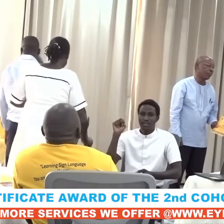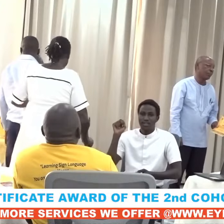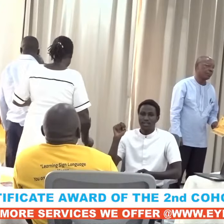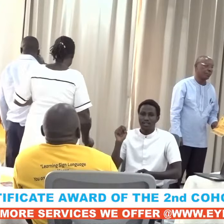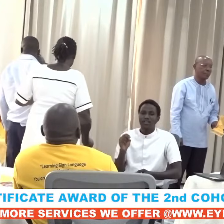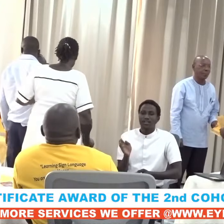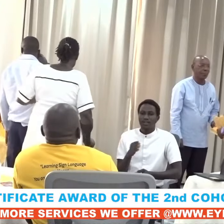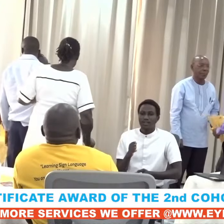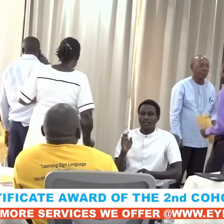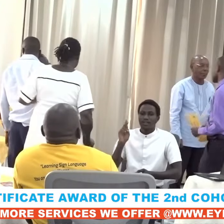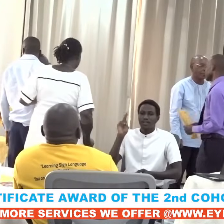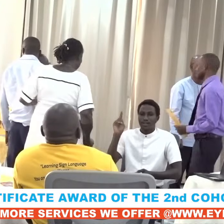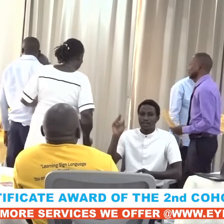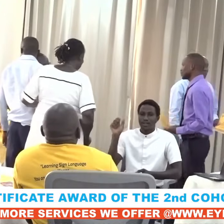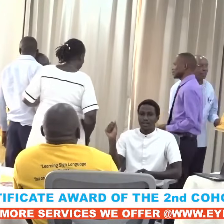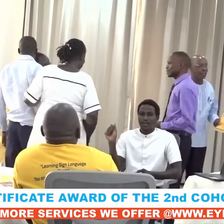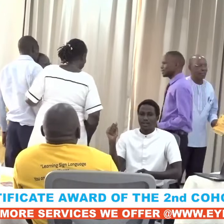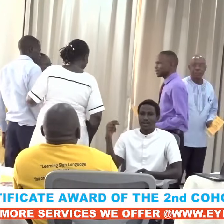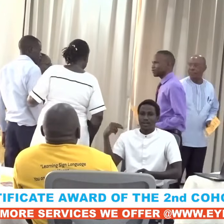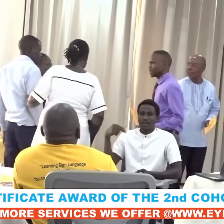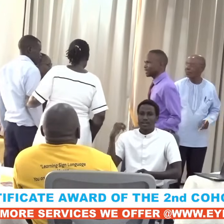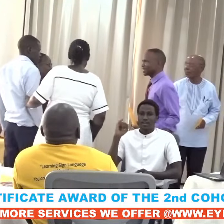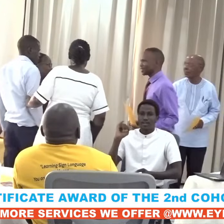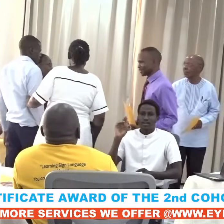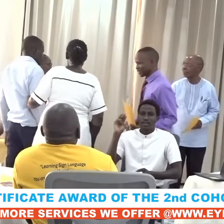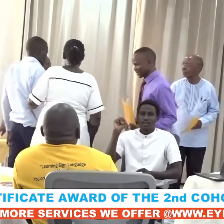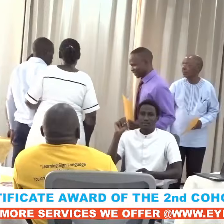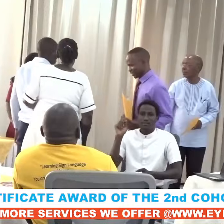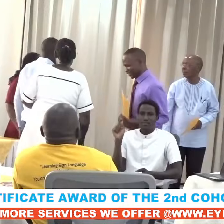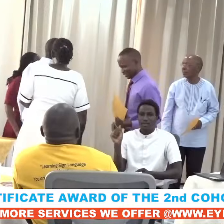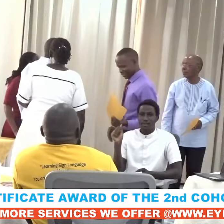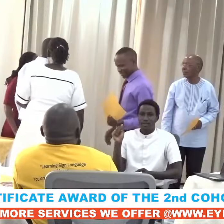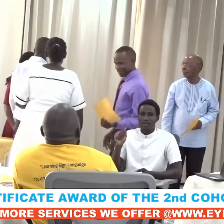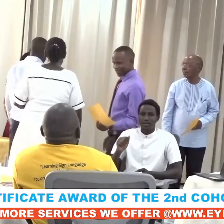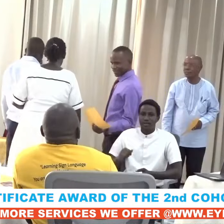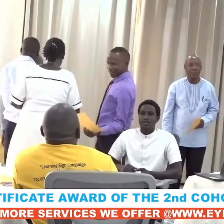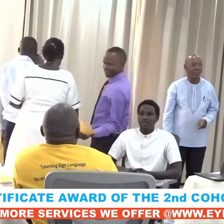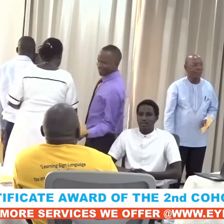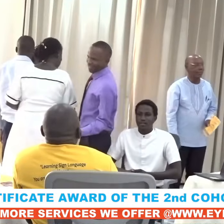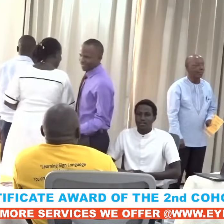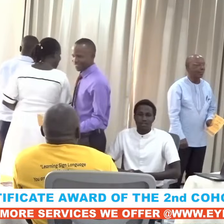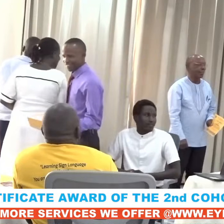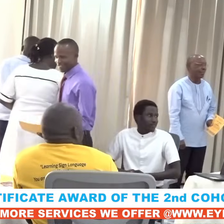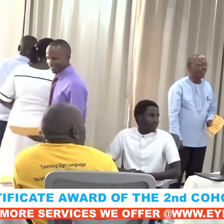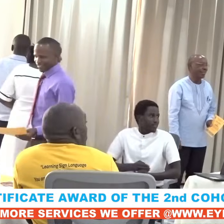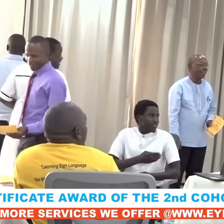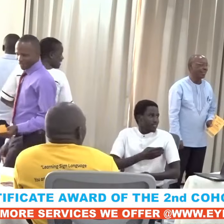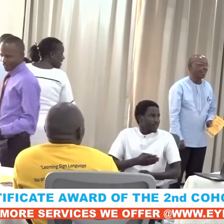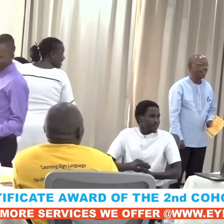support. But DVC, you support her, and she'll go back.